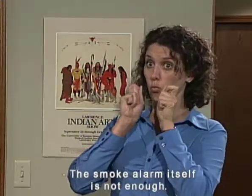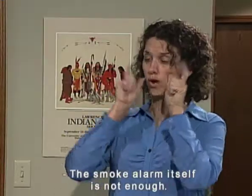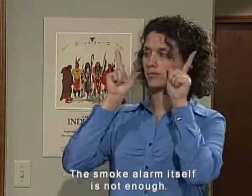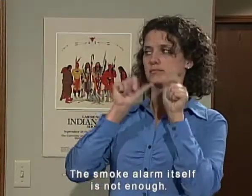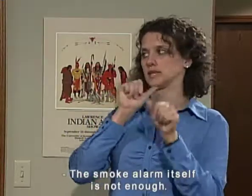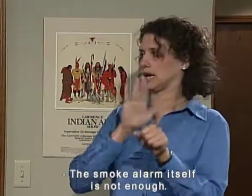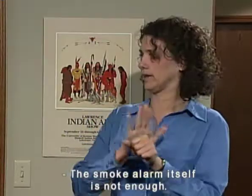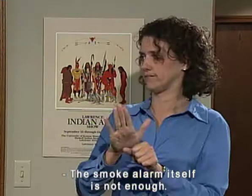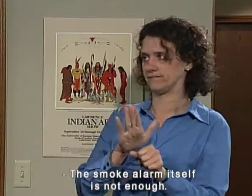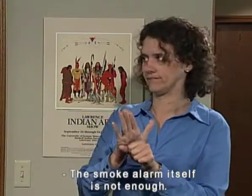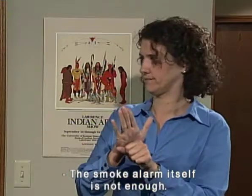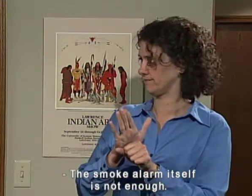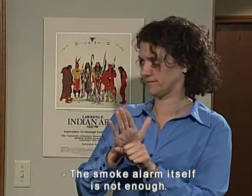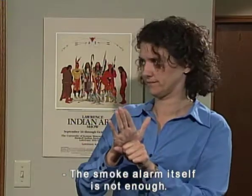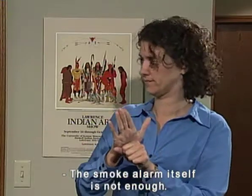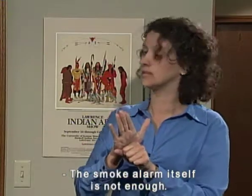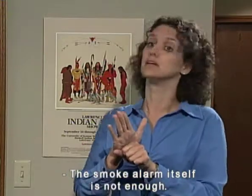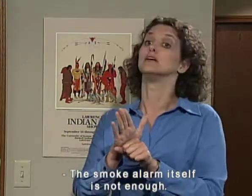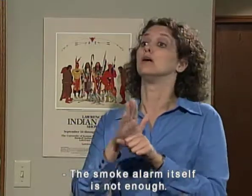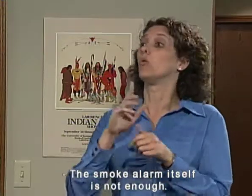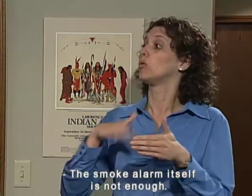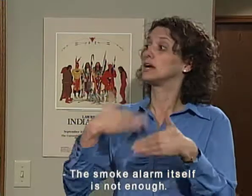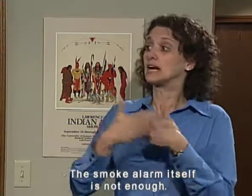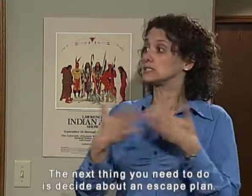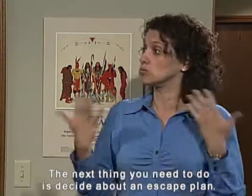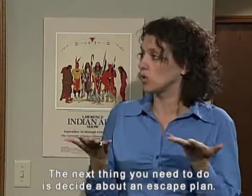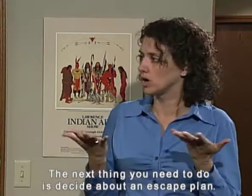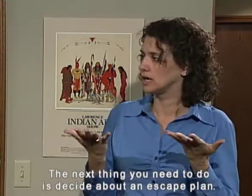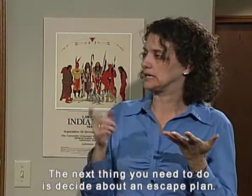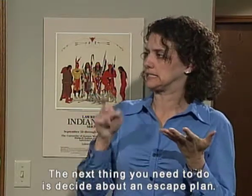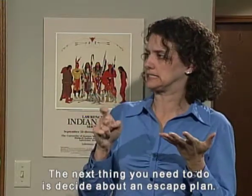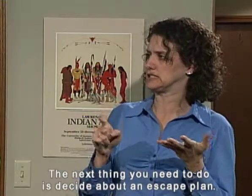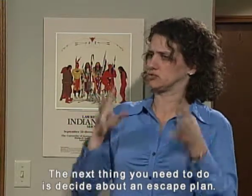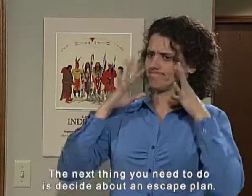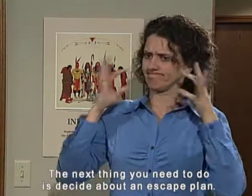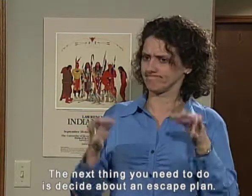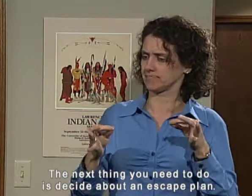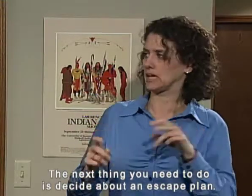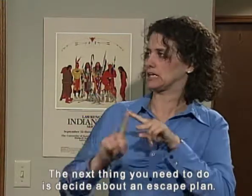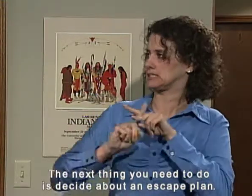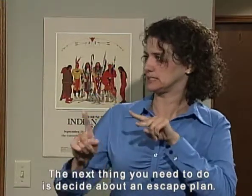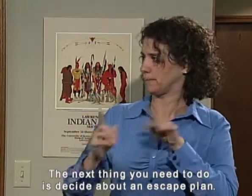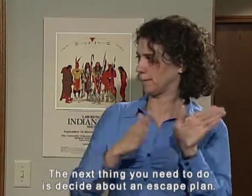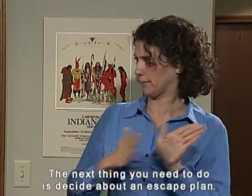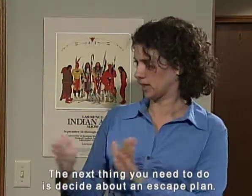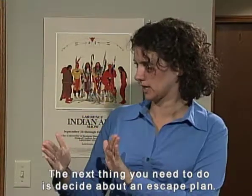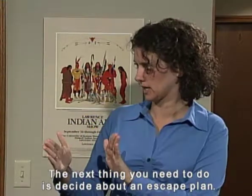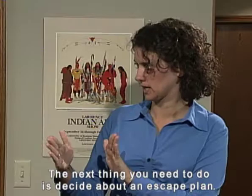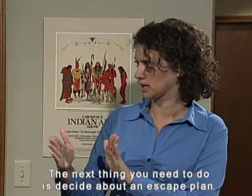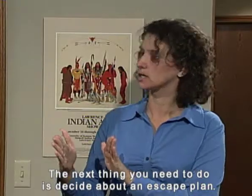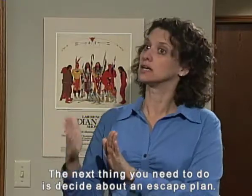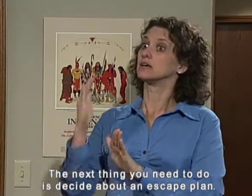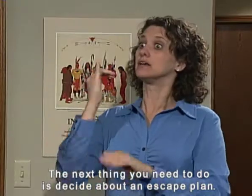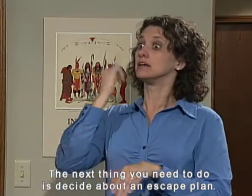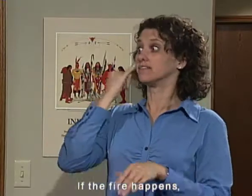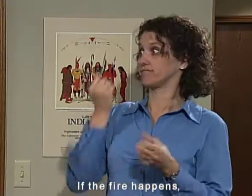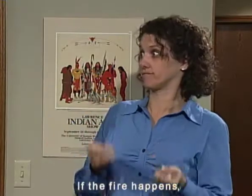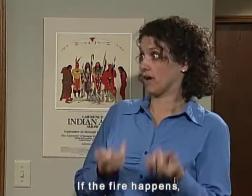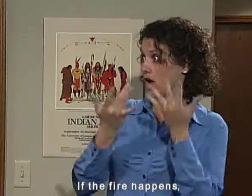The smoke alarm itself is not enough. The next thing you need to do is decide about an escape plan. If the